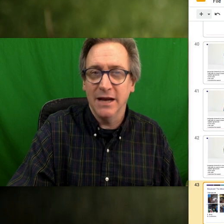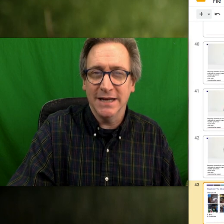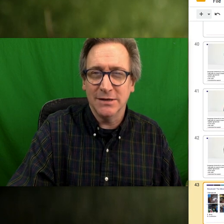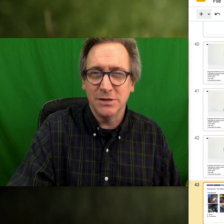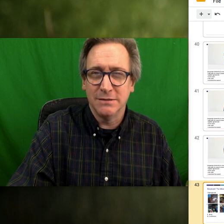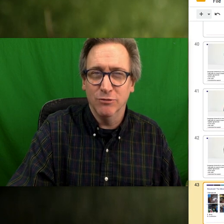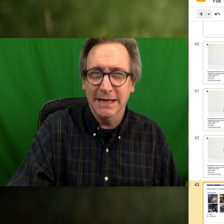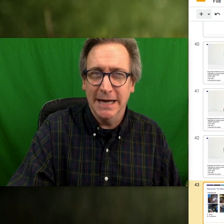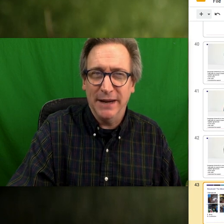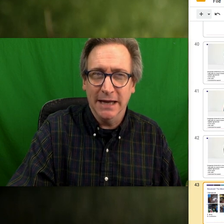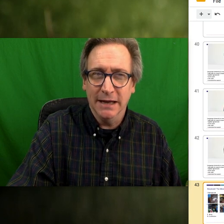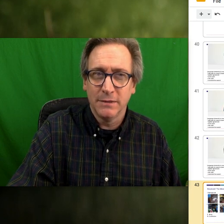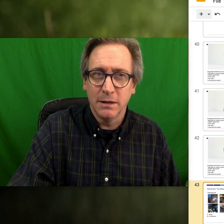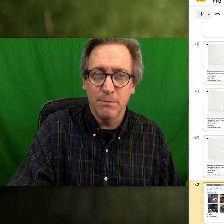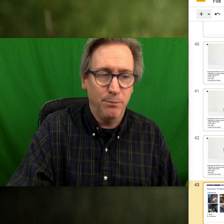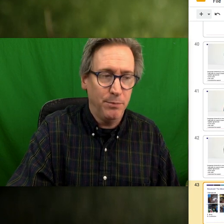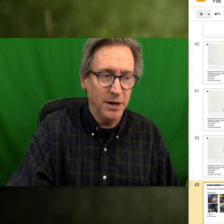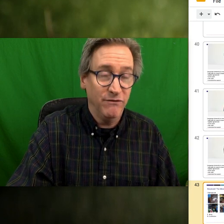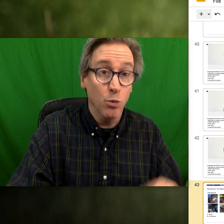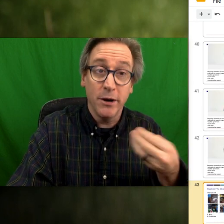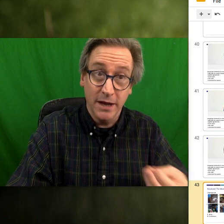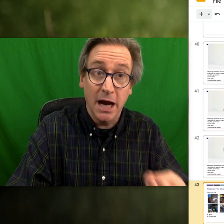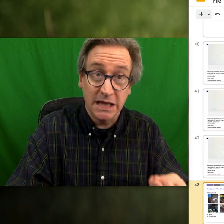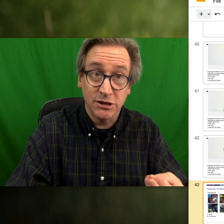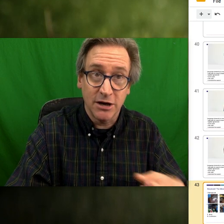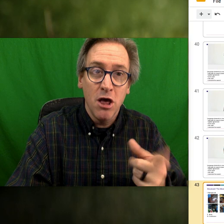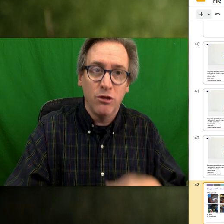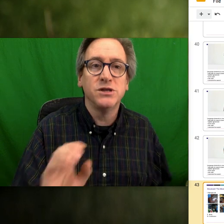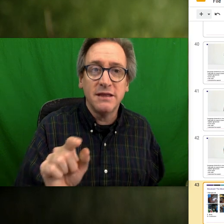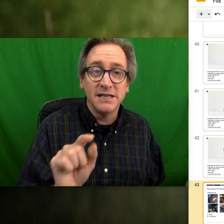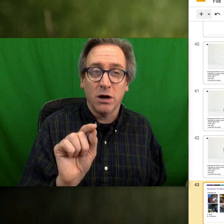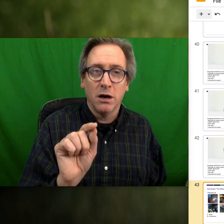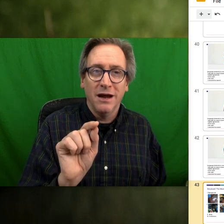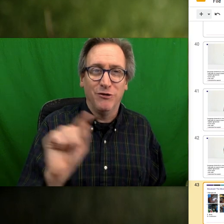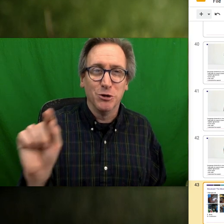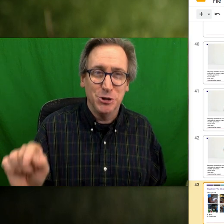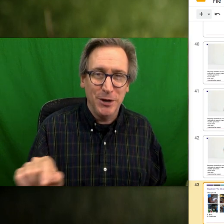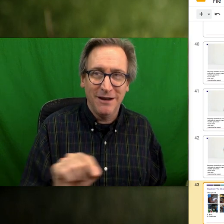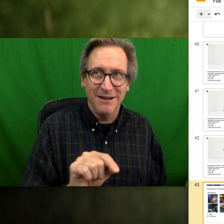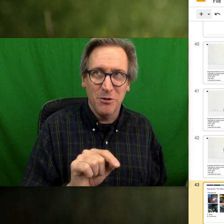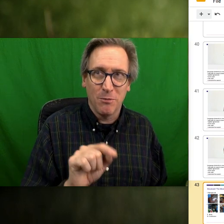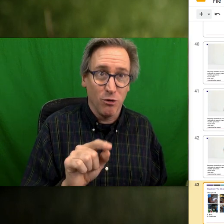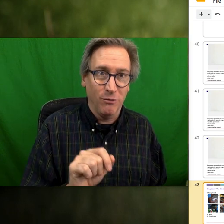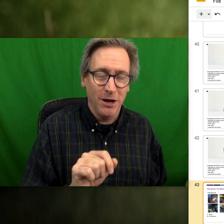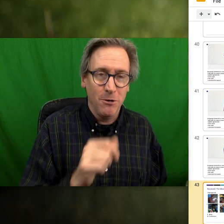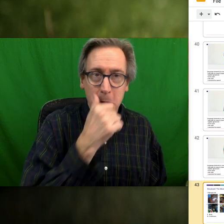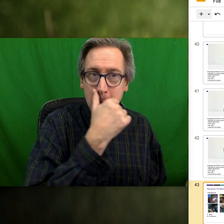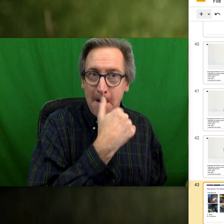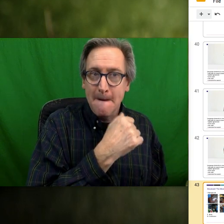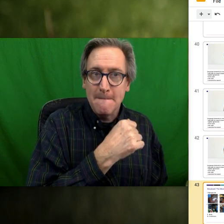I know that sounds really nitpicky. But if you want to be a clear signer, those are the things where if you're doing your